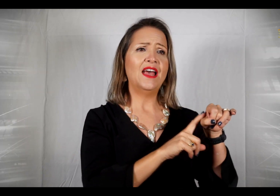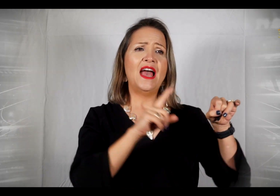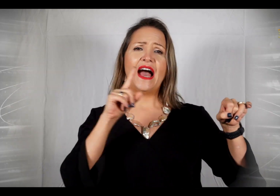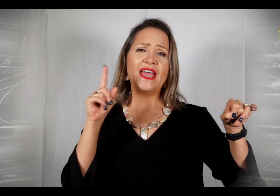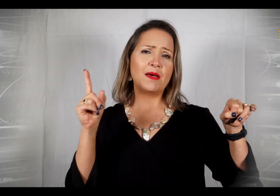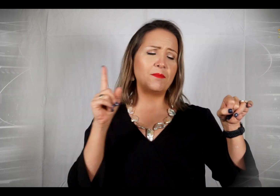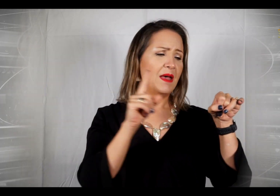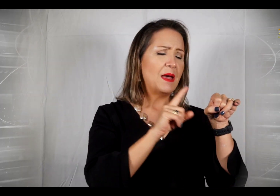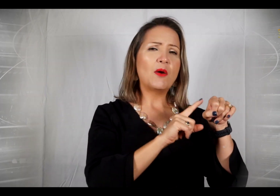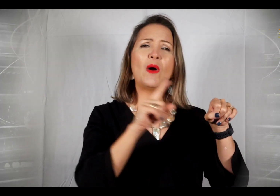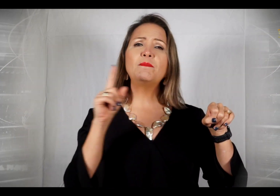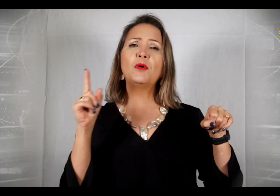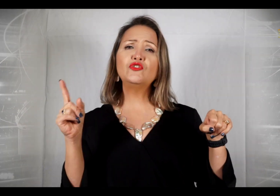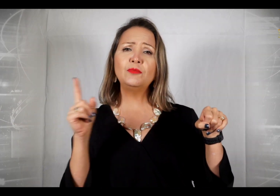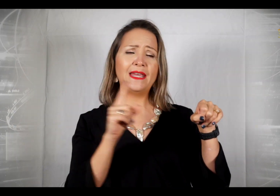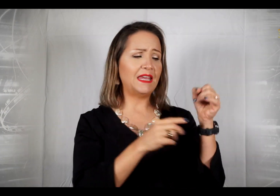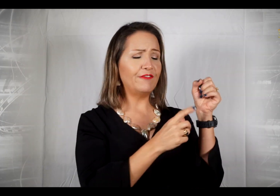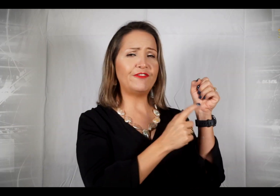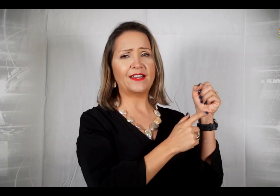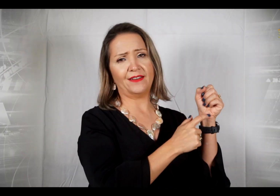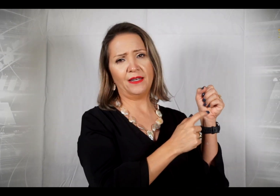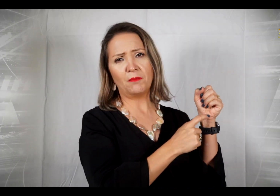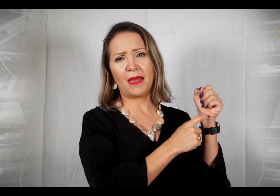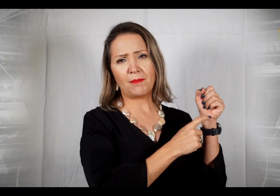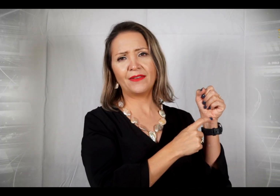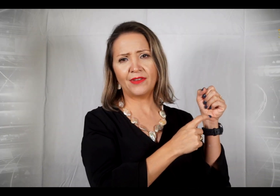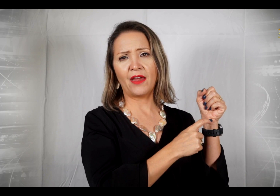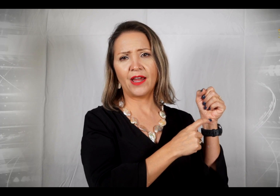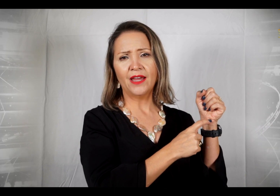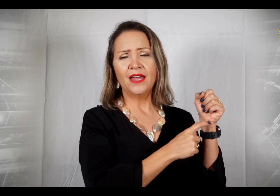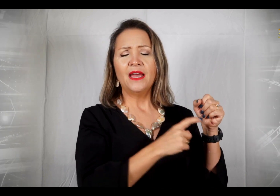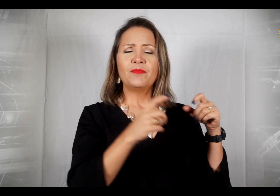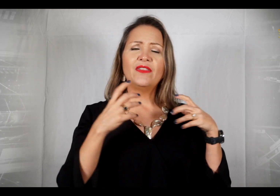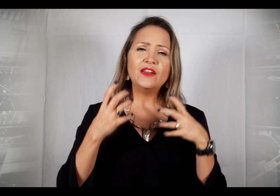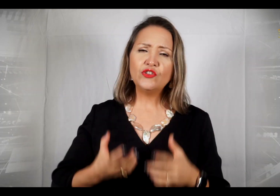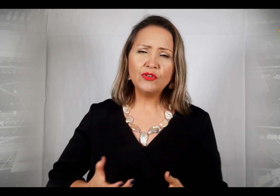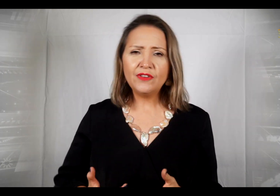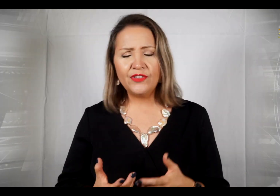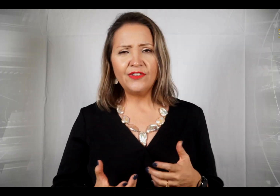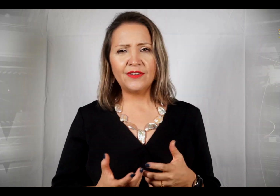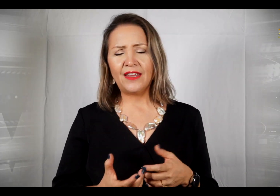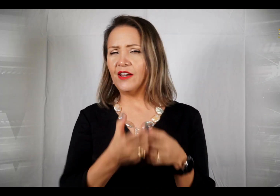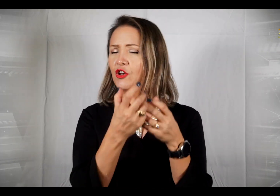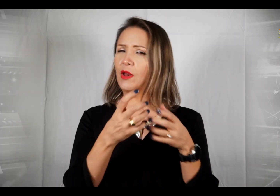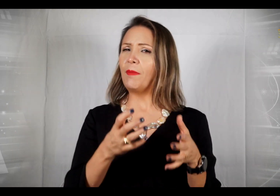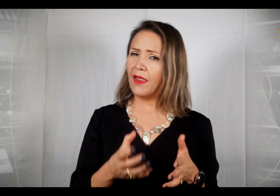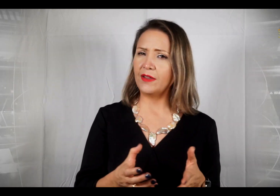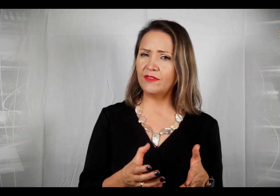I am quite possibly infecting my mascara. There are certain diseases that are not apparent and